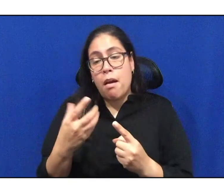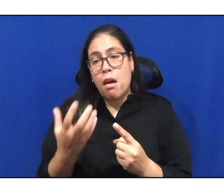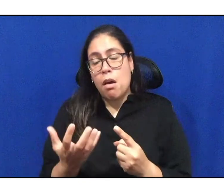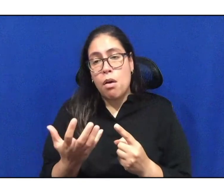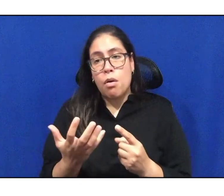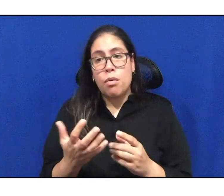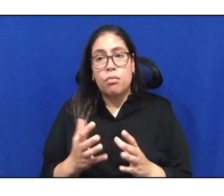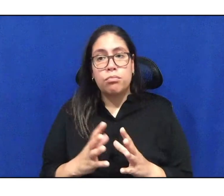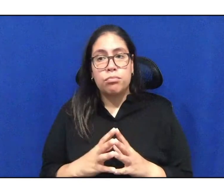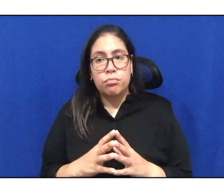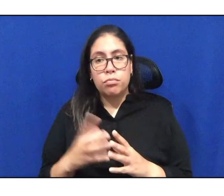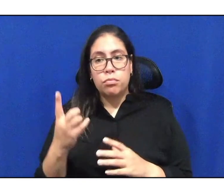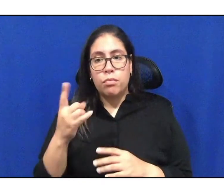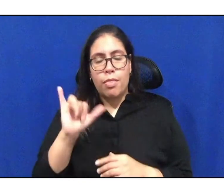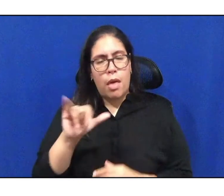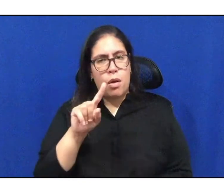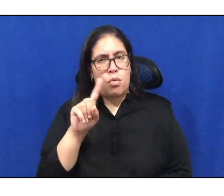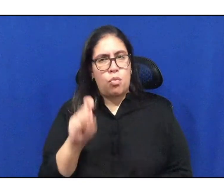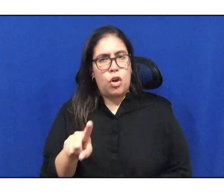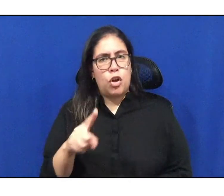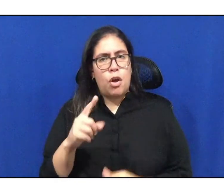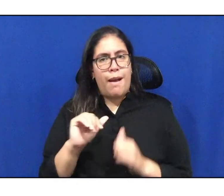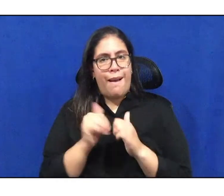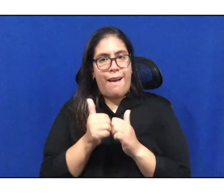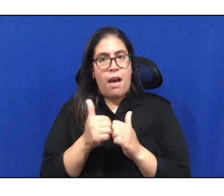this question of